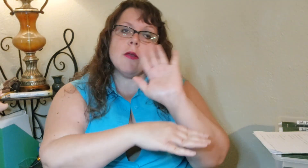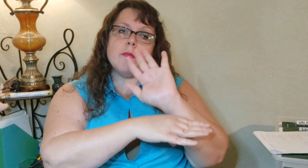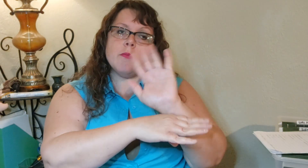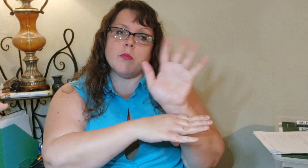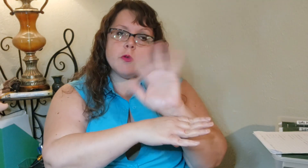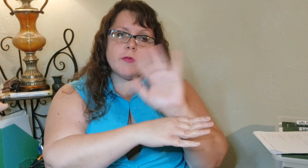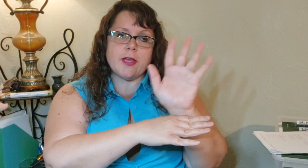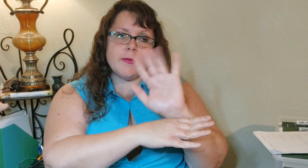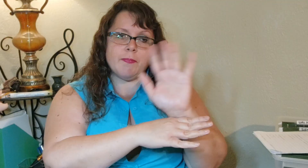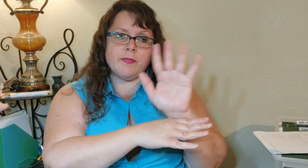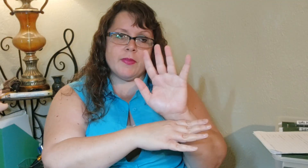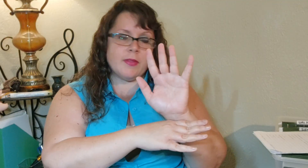movie,